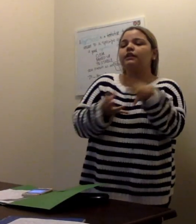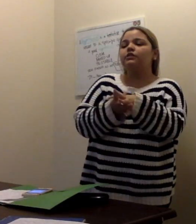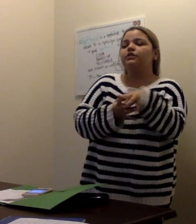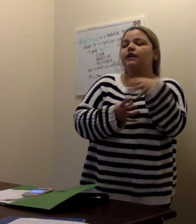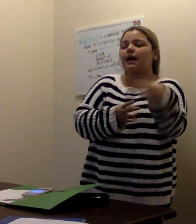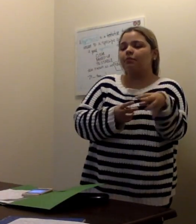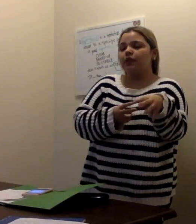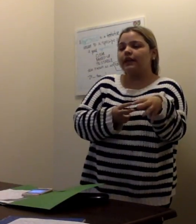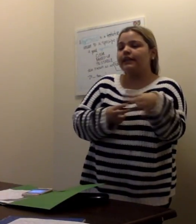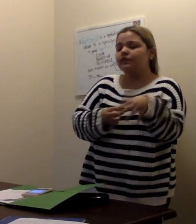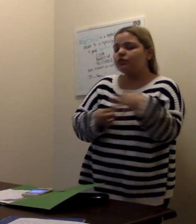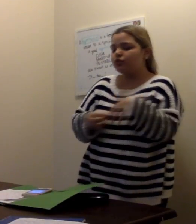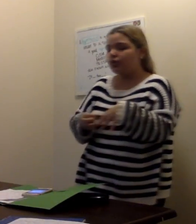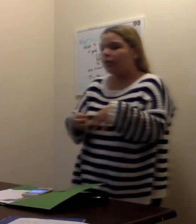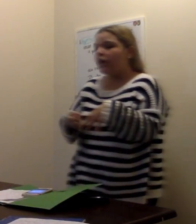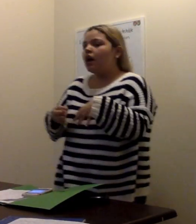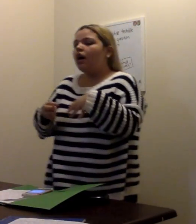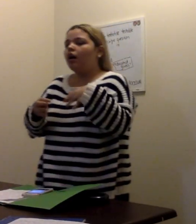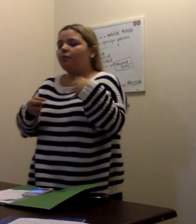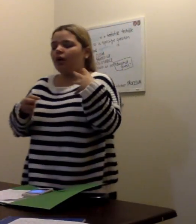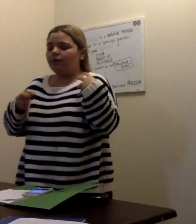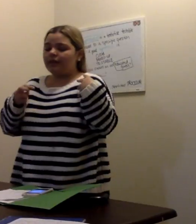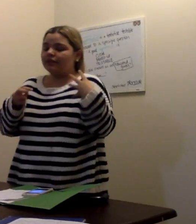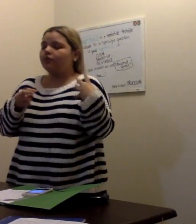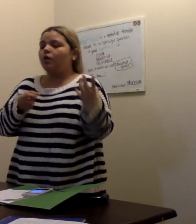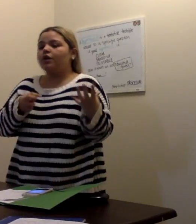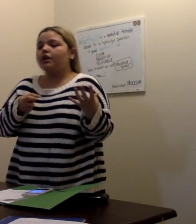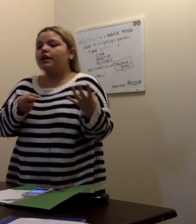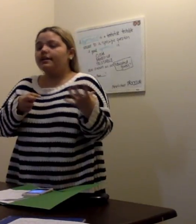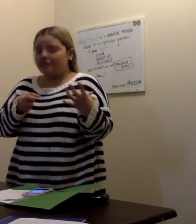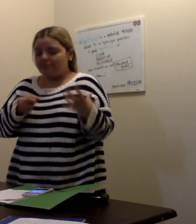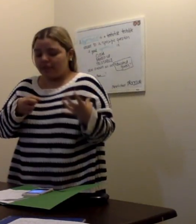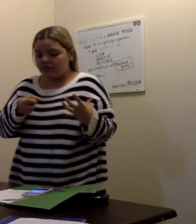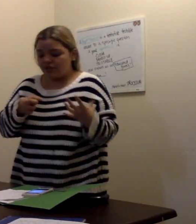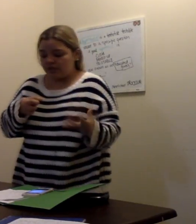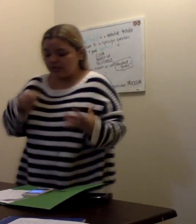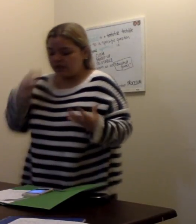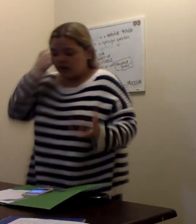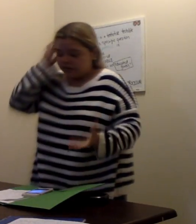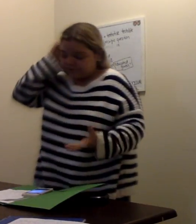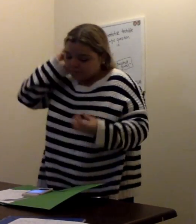Alka-Seltzer tablet into a glass of water, then it makes a fizzy